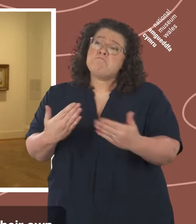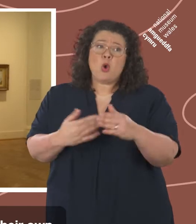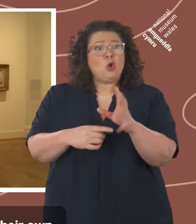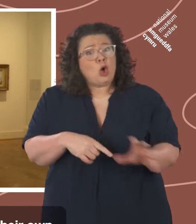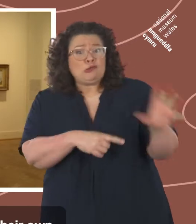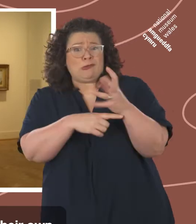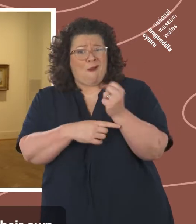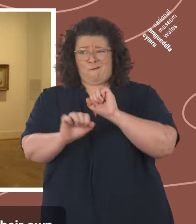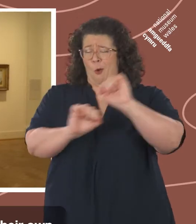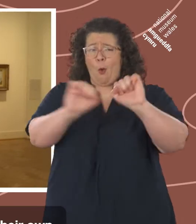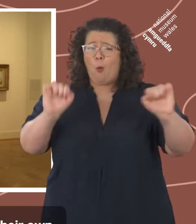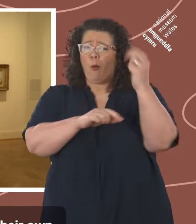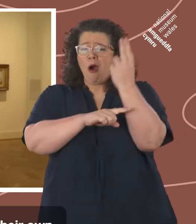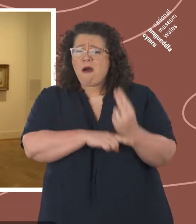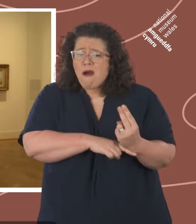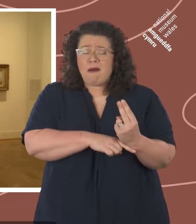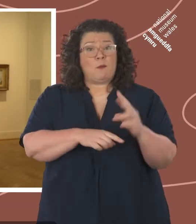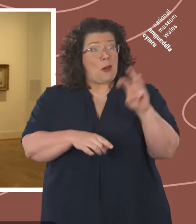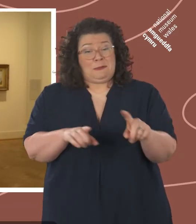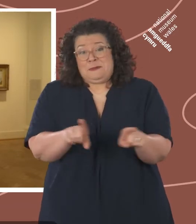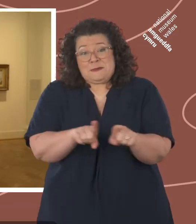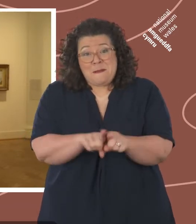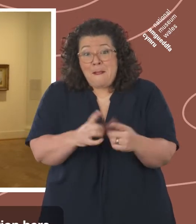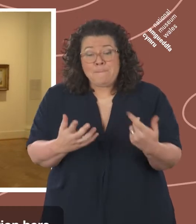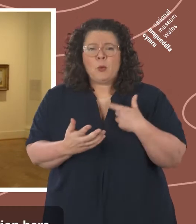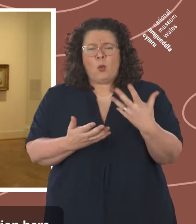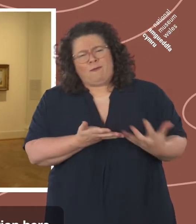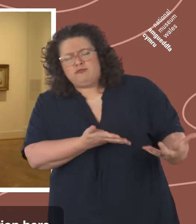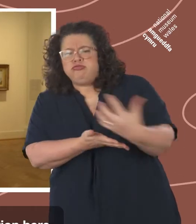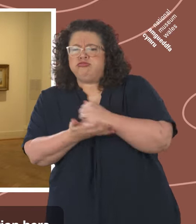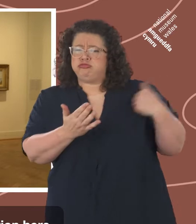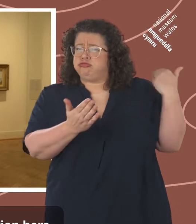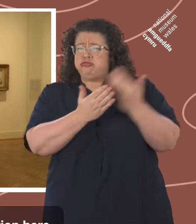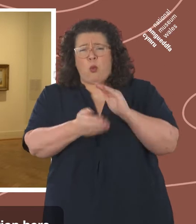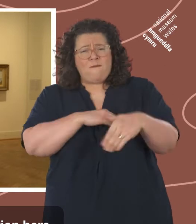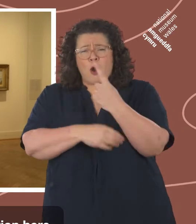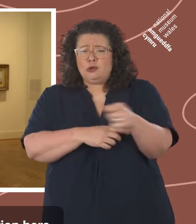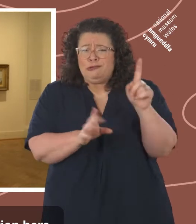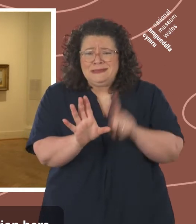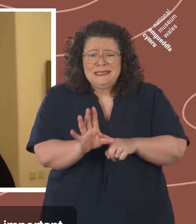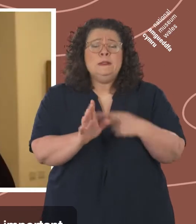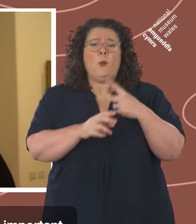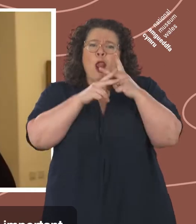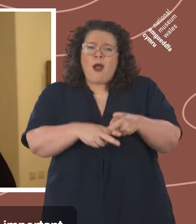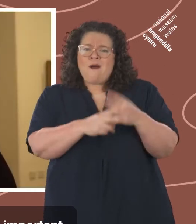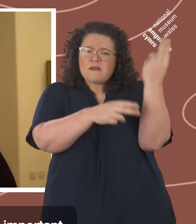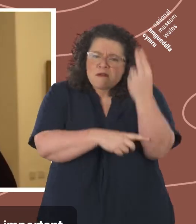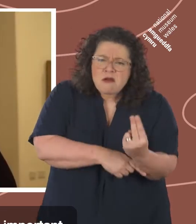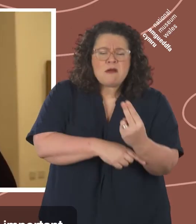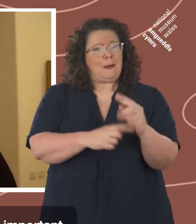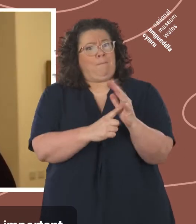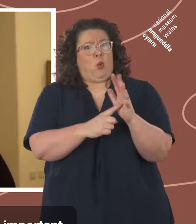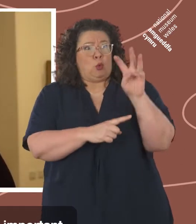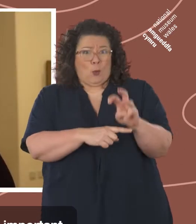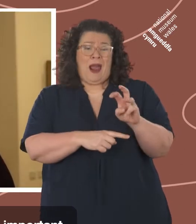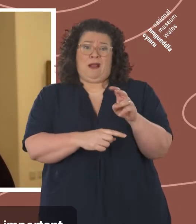Most countries have their own art collection and Wales is no exception. We've had the collection here for over 100 years. We look after art that is